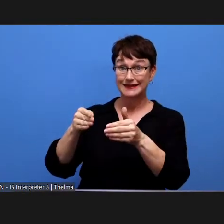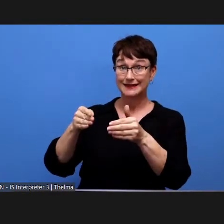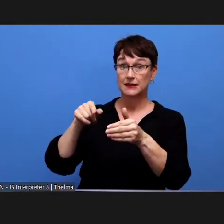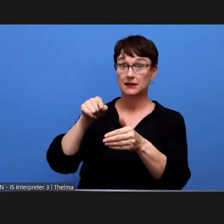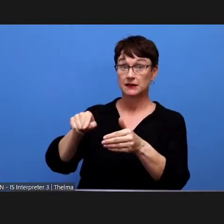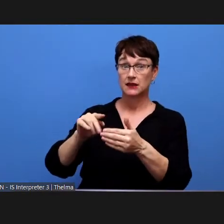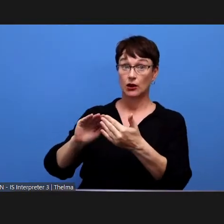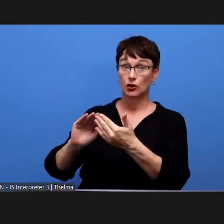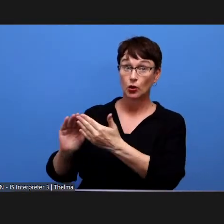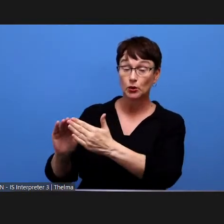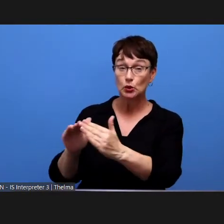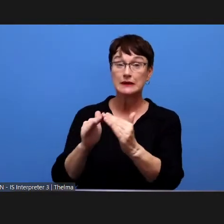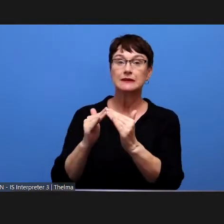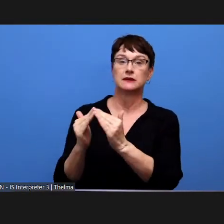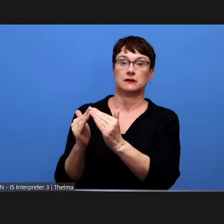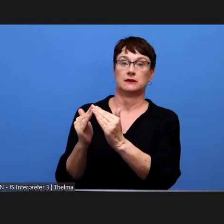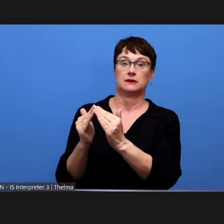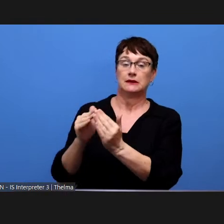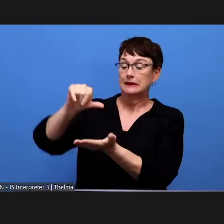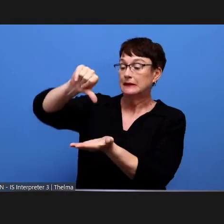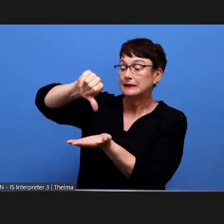People are affected by a